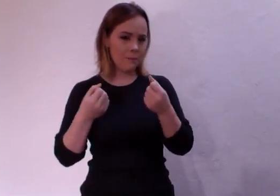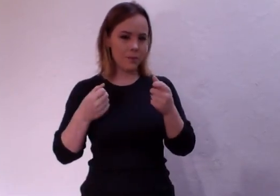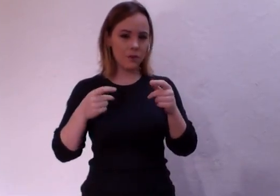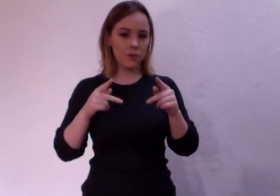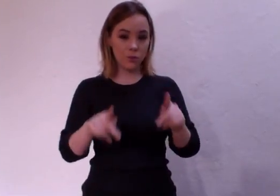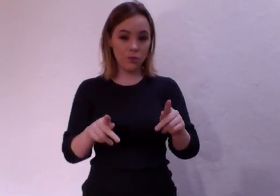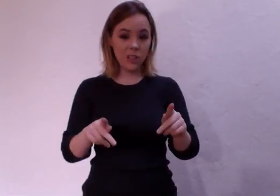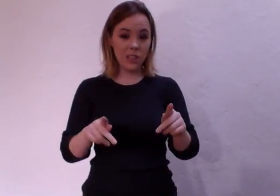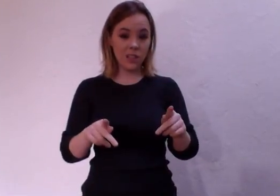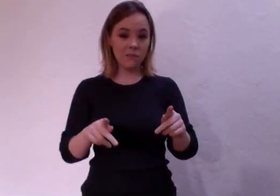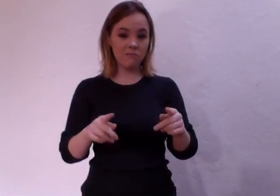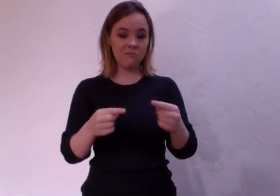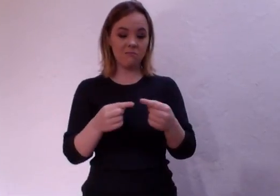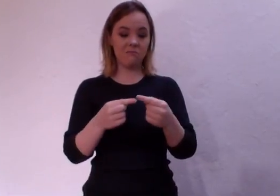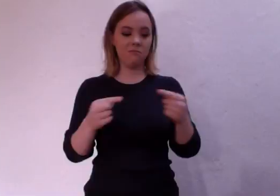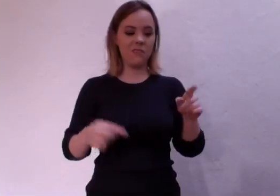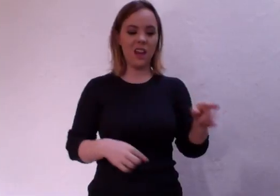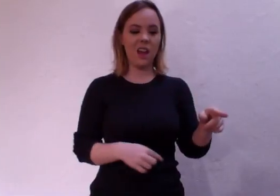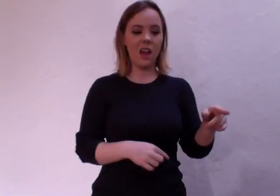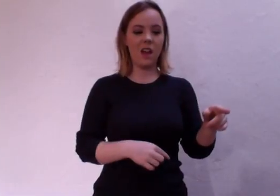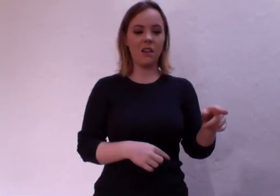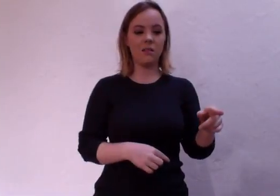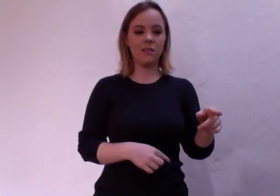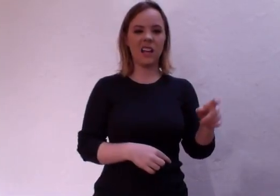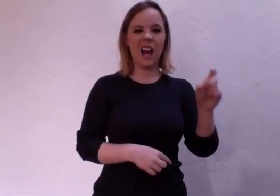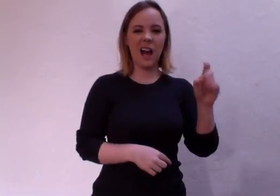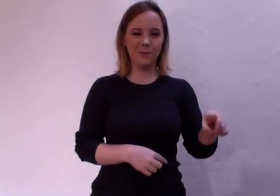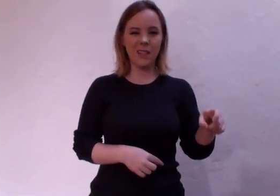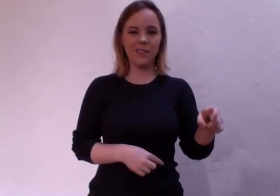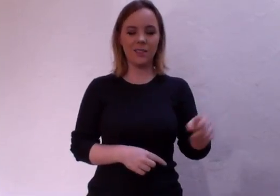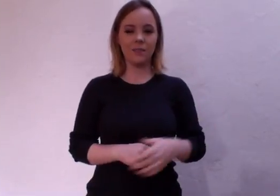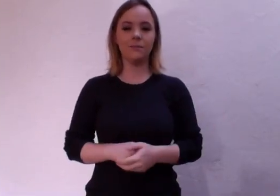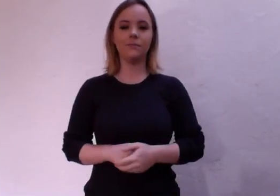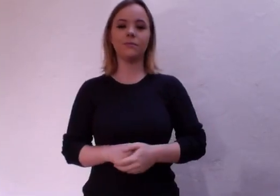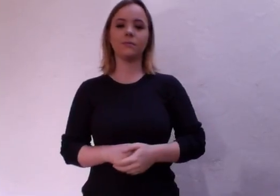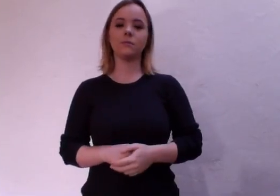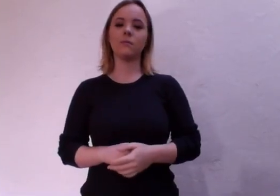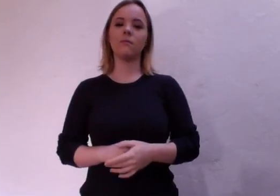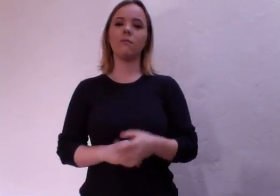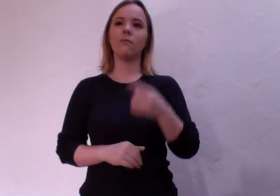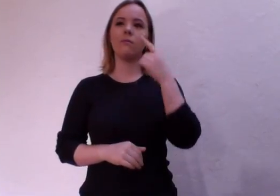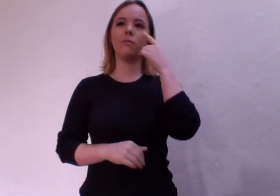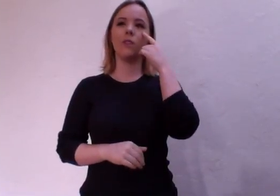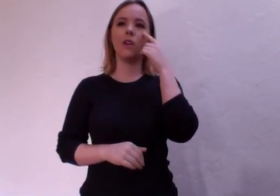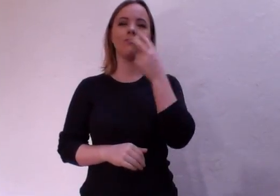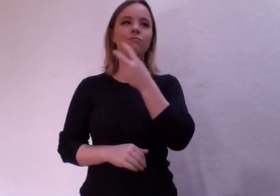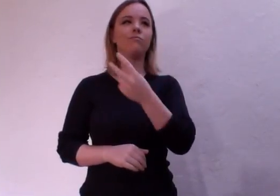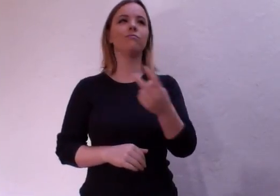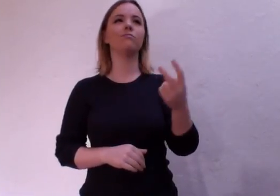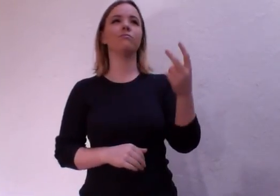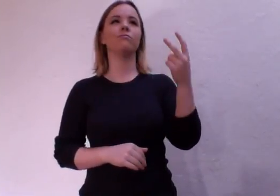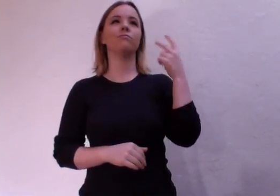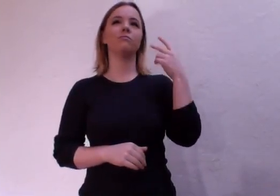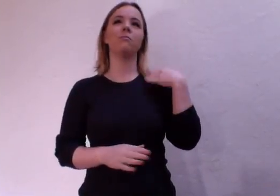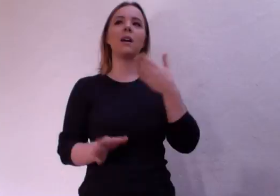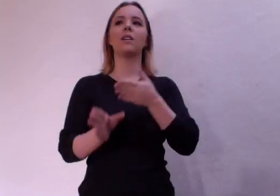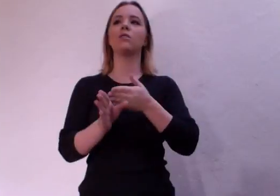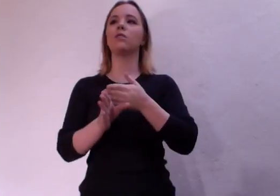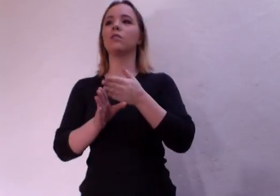obligation. And I thought, when I look back at sort of the trajectory of my career and on a larger scale my life, I see